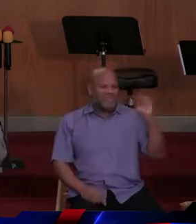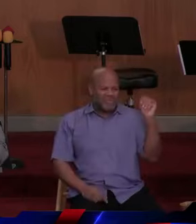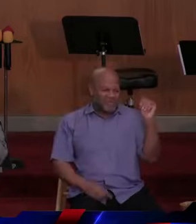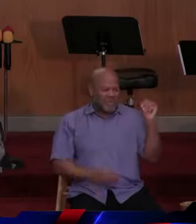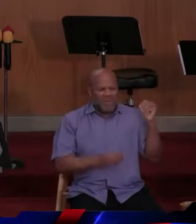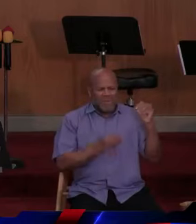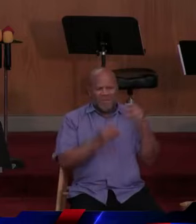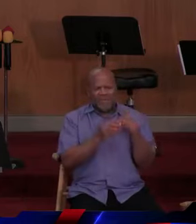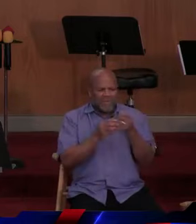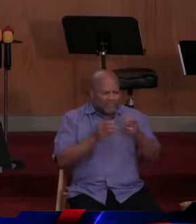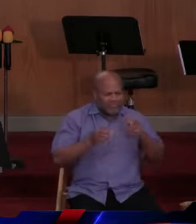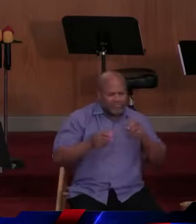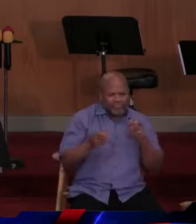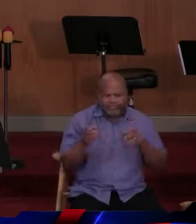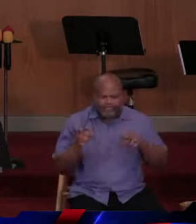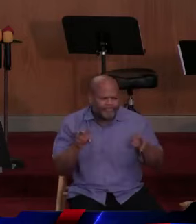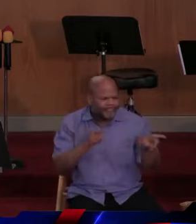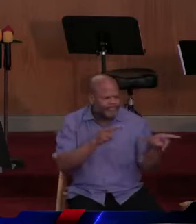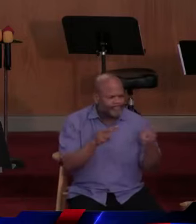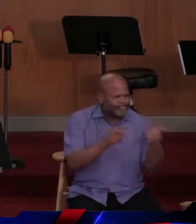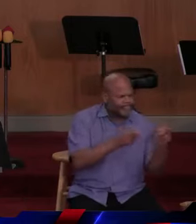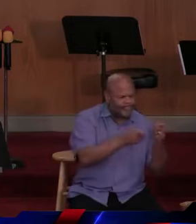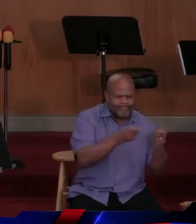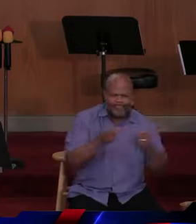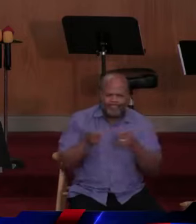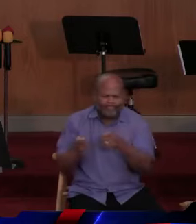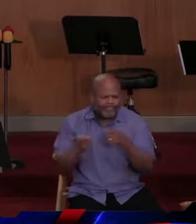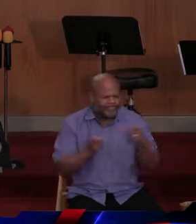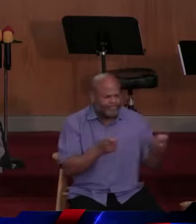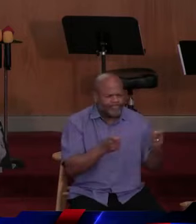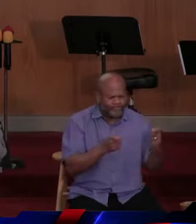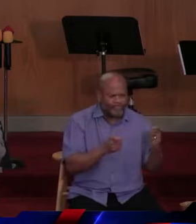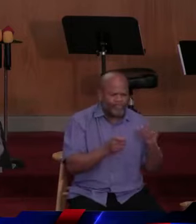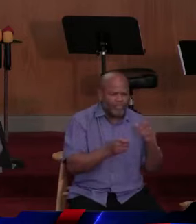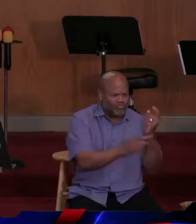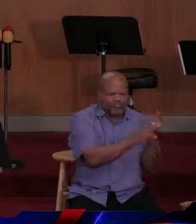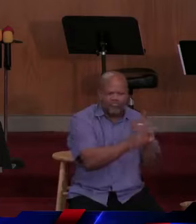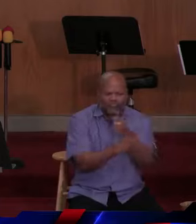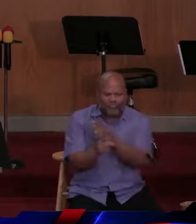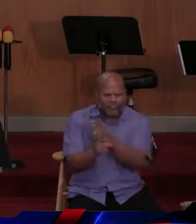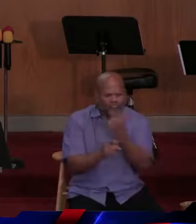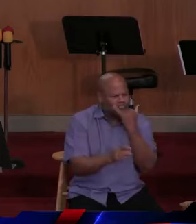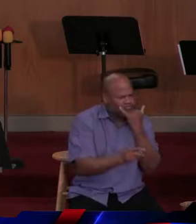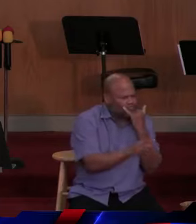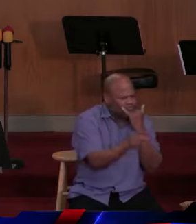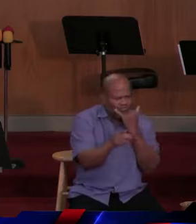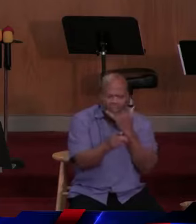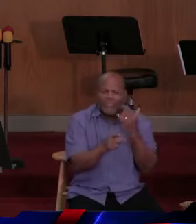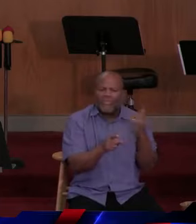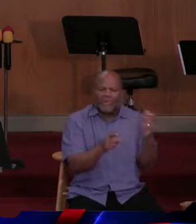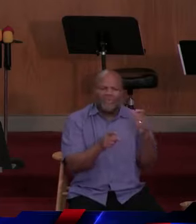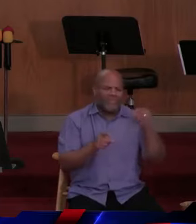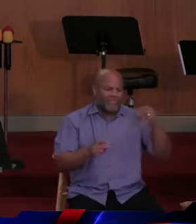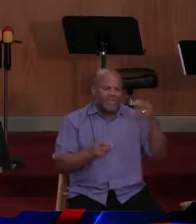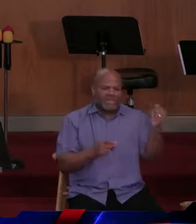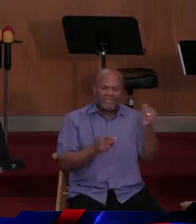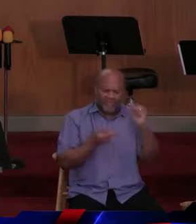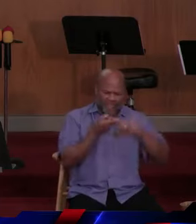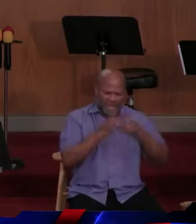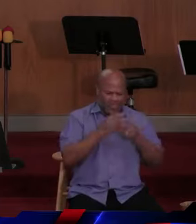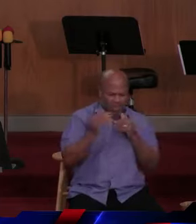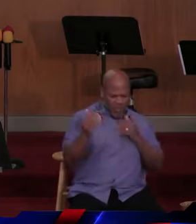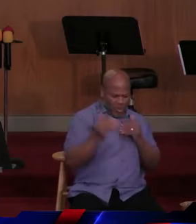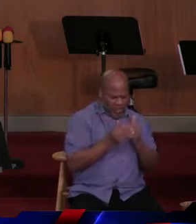mediator, the only mediator between God and man. In Titus, he's the faithful pastor. In Philemon, he's the friend that sticks